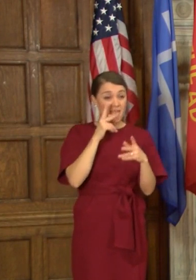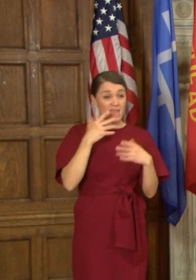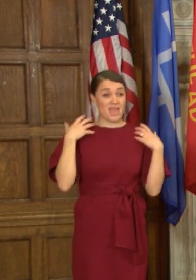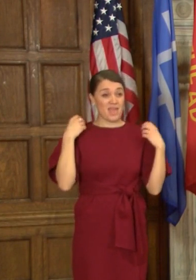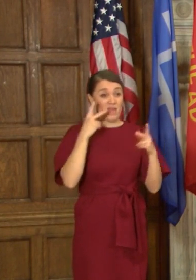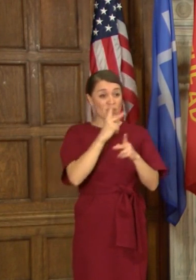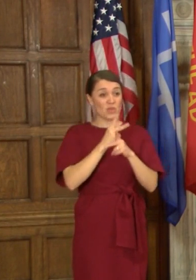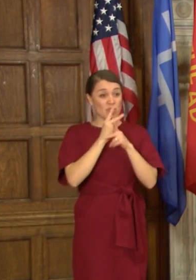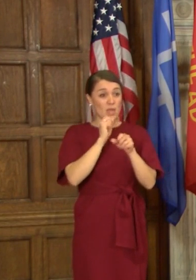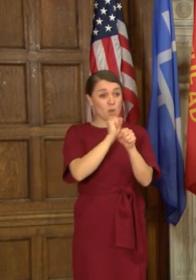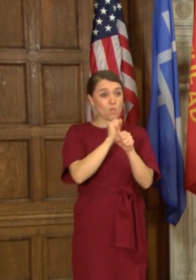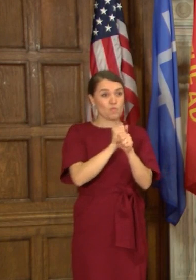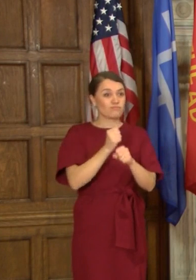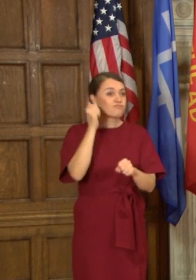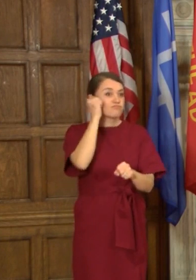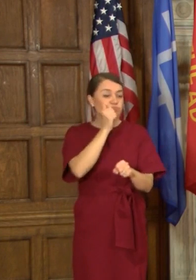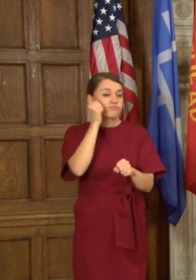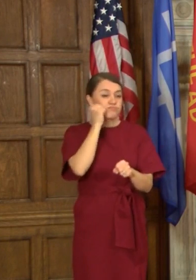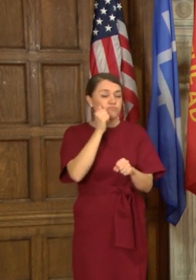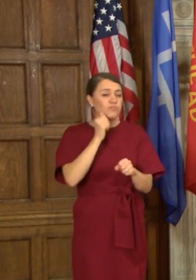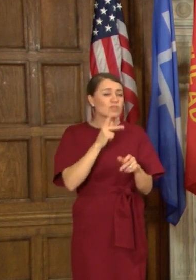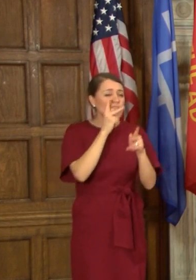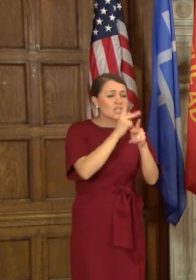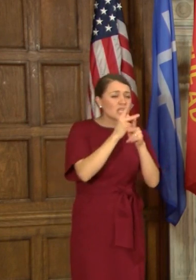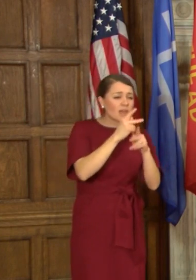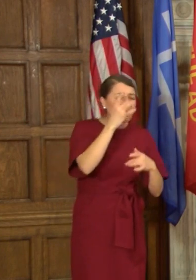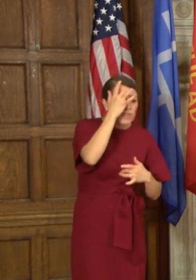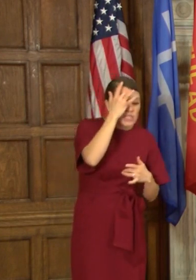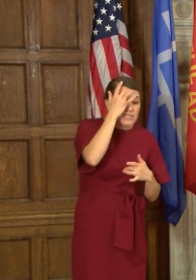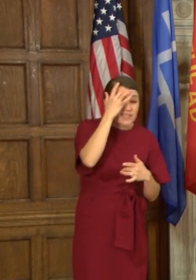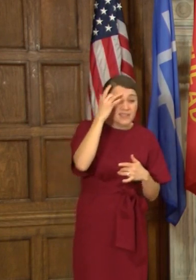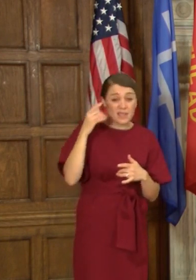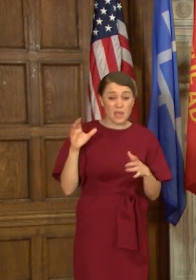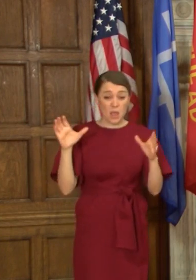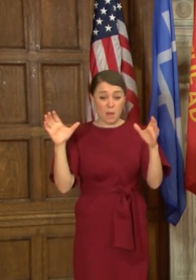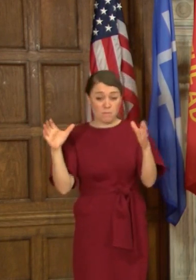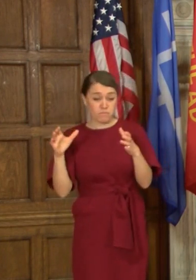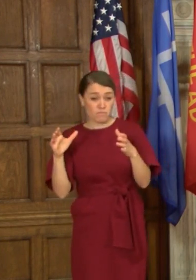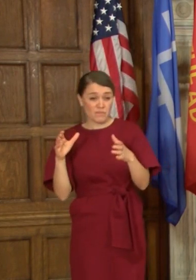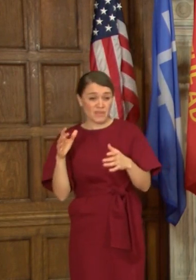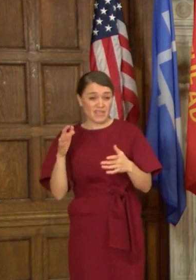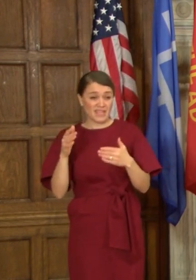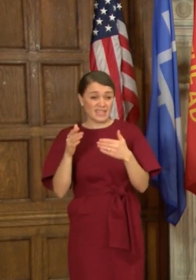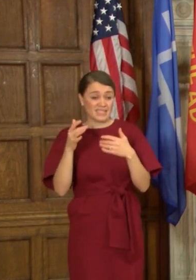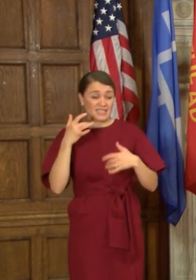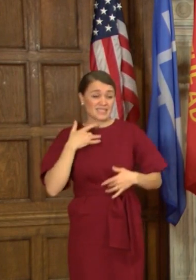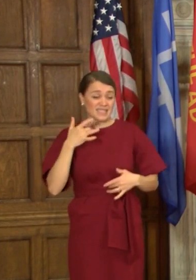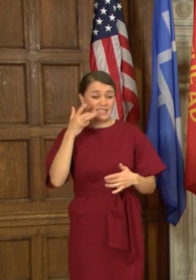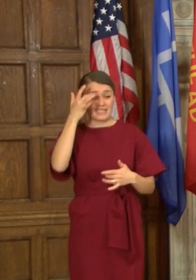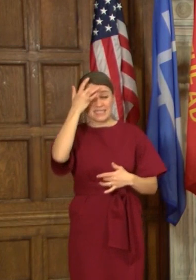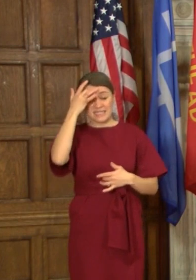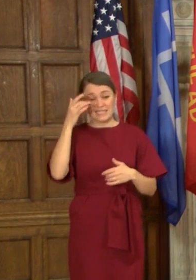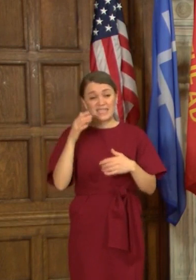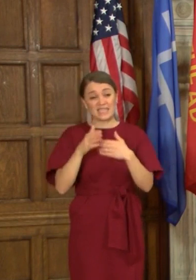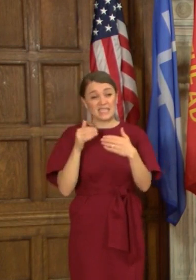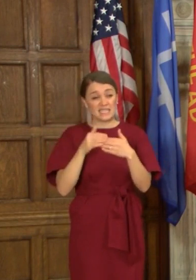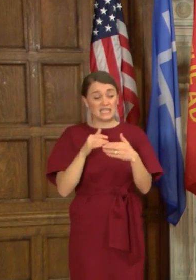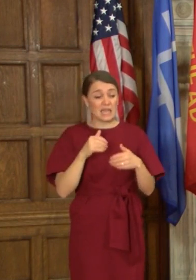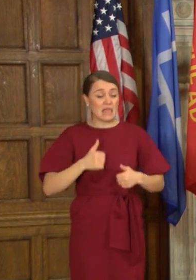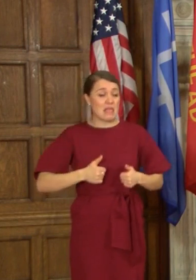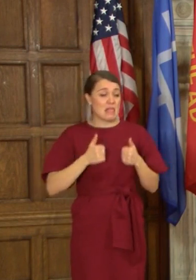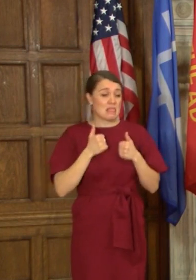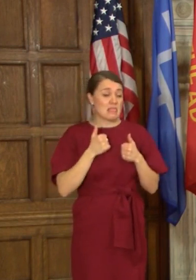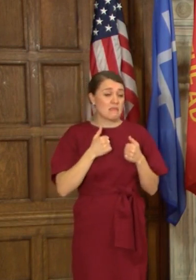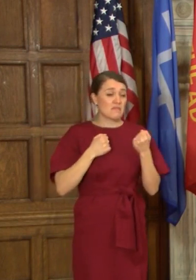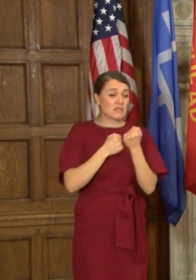the sick and getting shots into arms. There are most vulnerable, folks living in long-term care facilities and